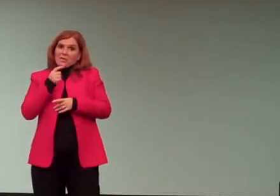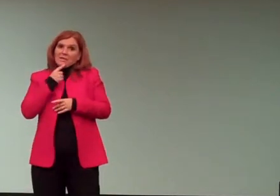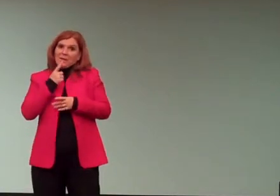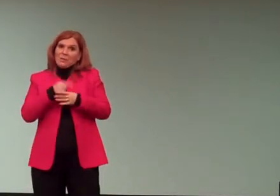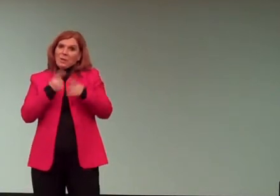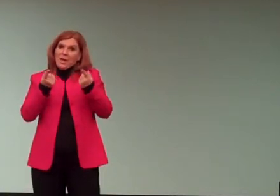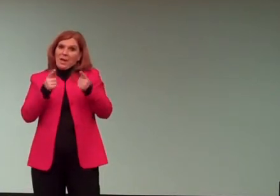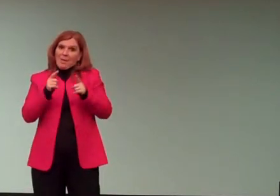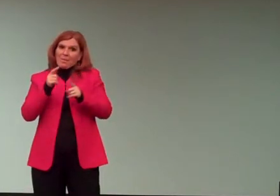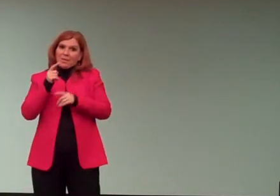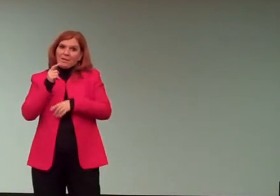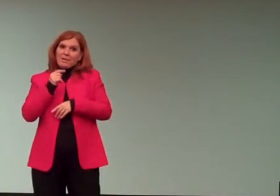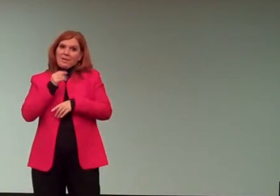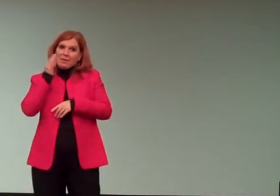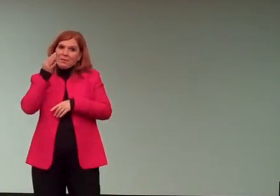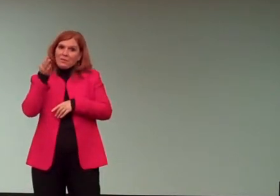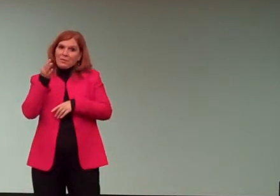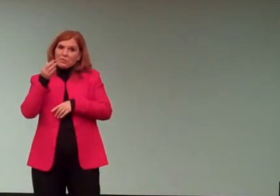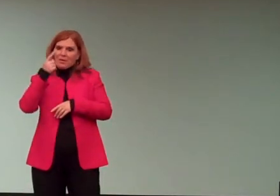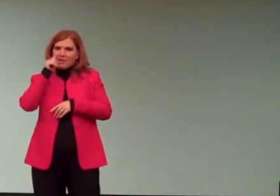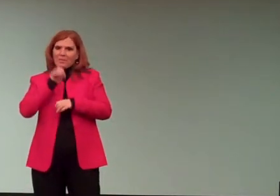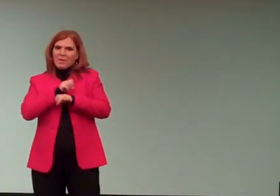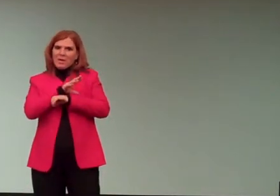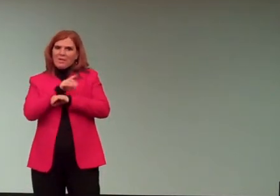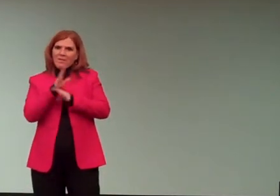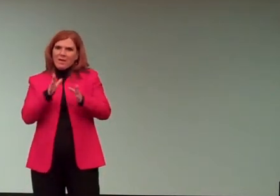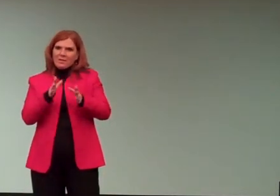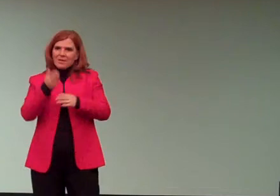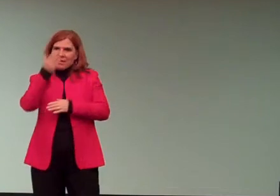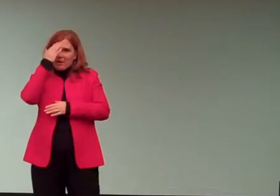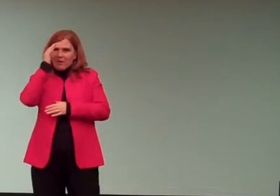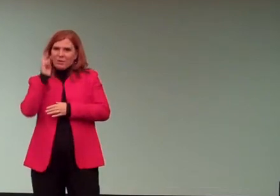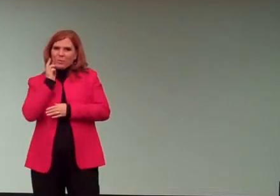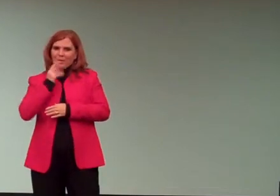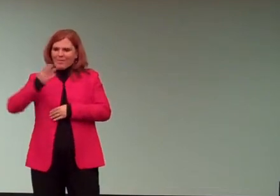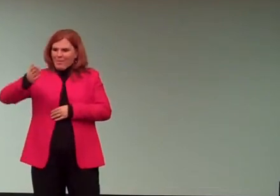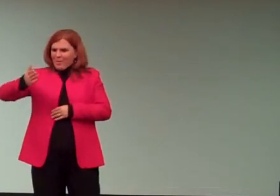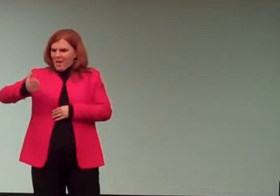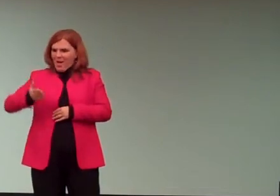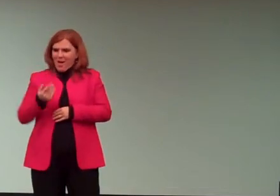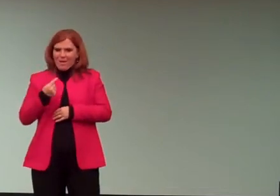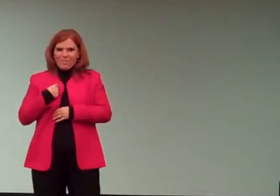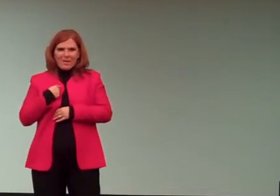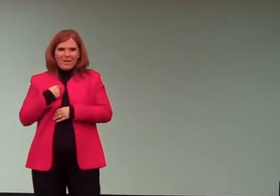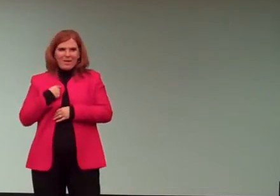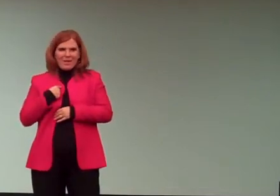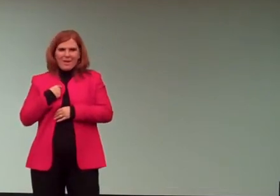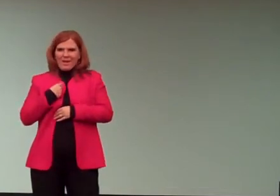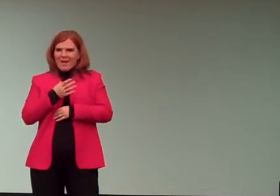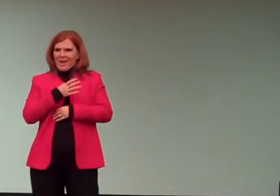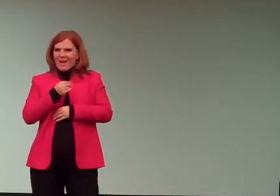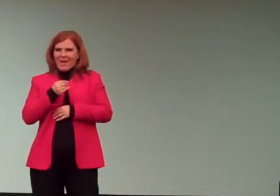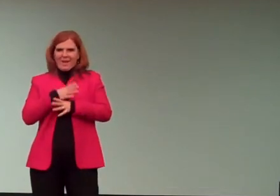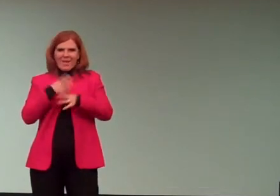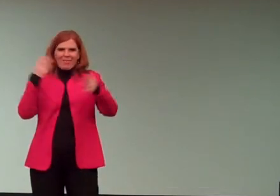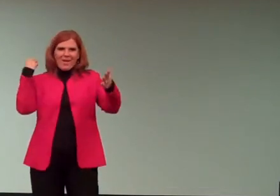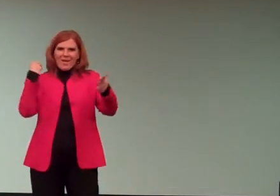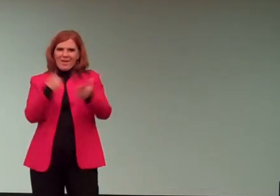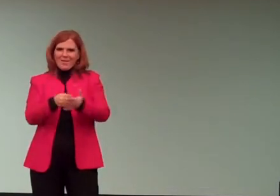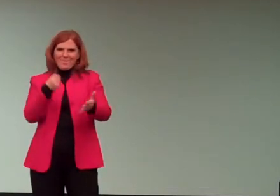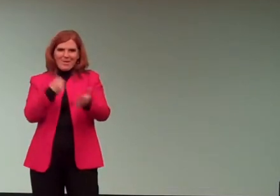I think I'd be a consultant. And knowing wheeling, they would hire me and I could write a study.